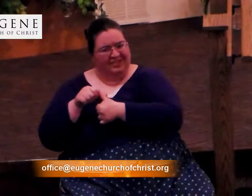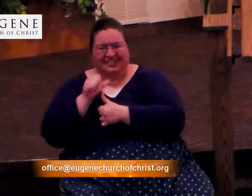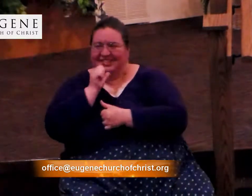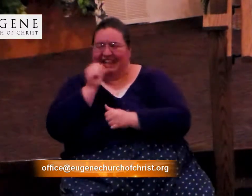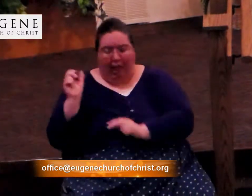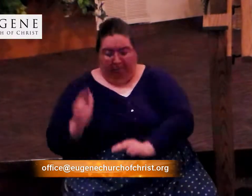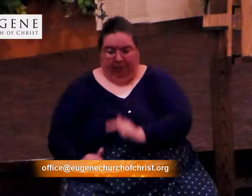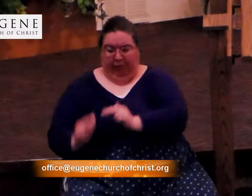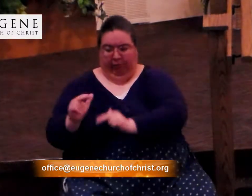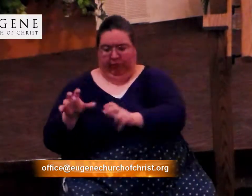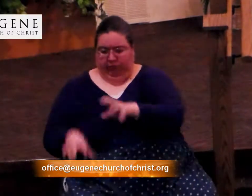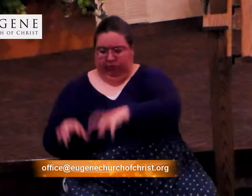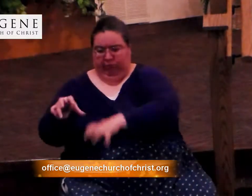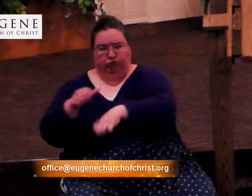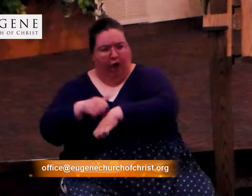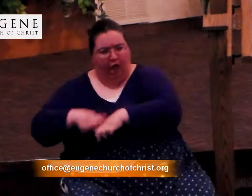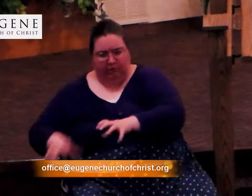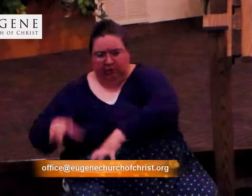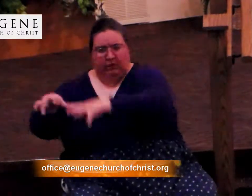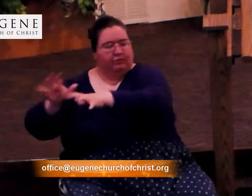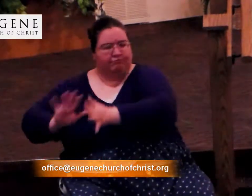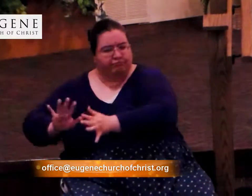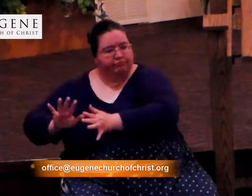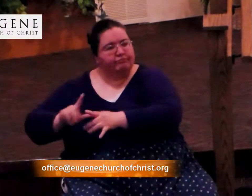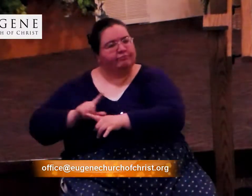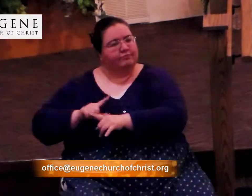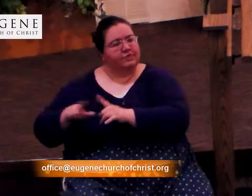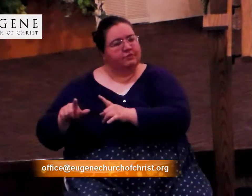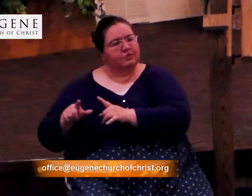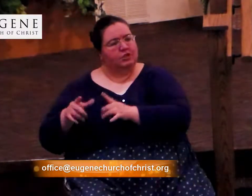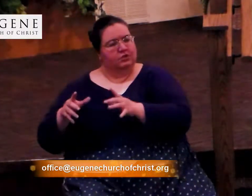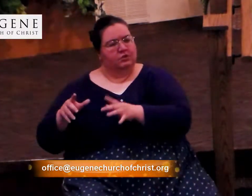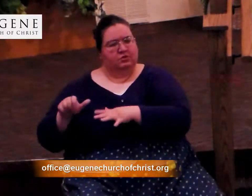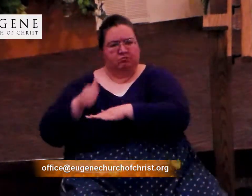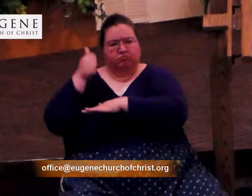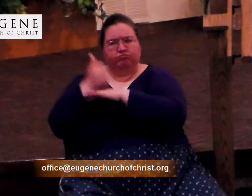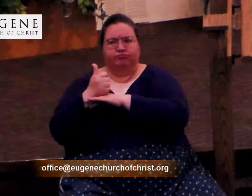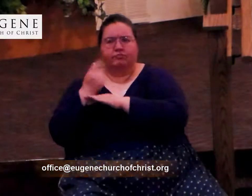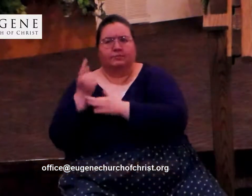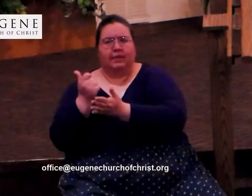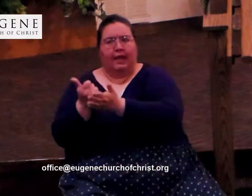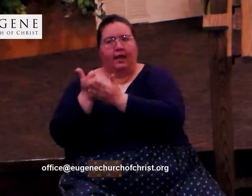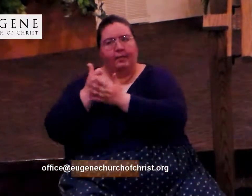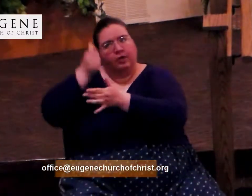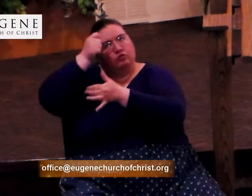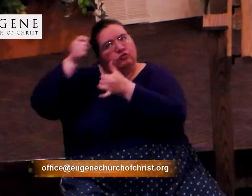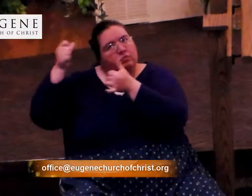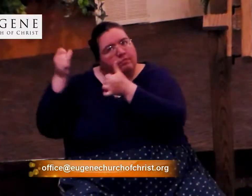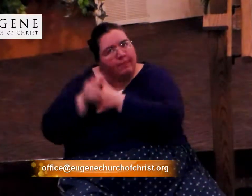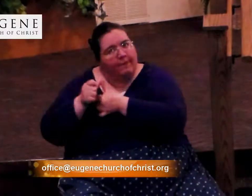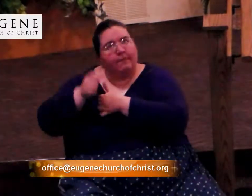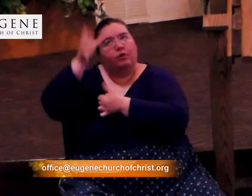sure we remember God, we remember what he is doing in our lives, and we remember the victories that we have already